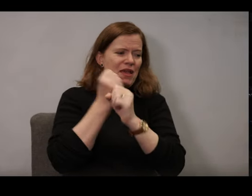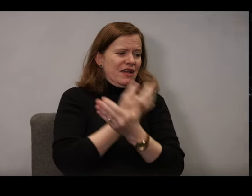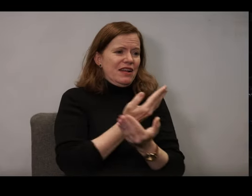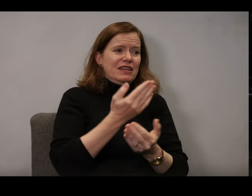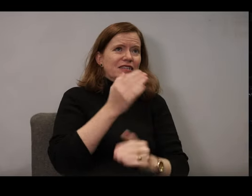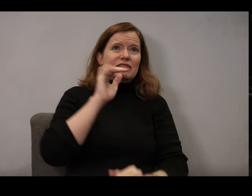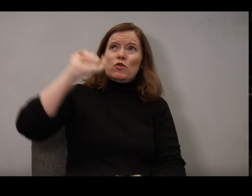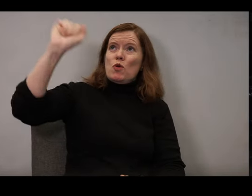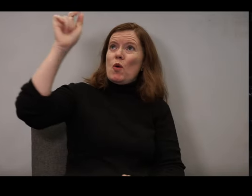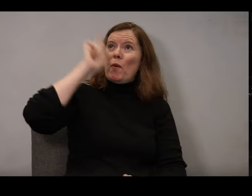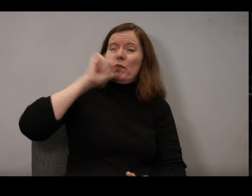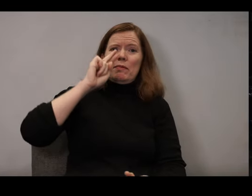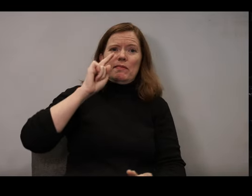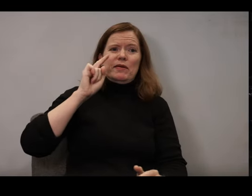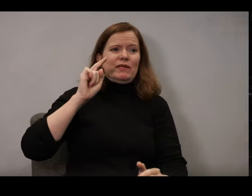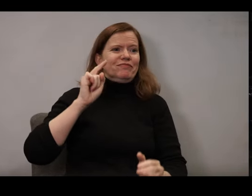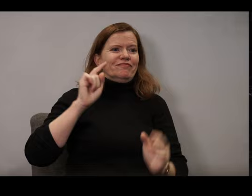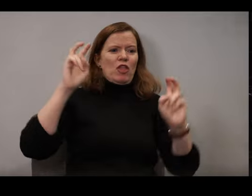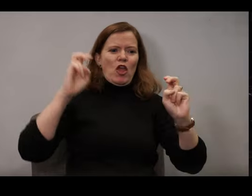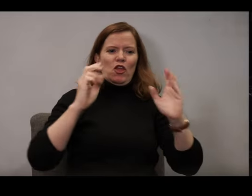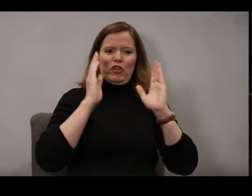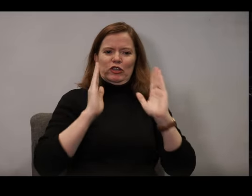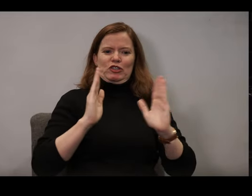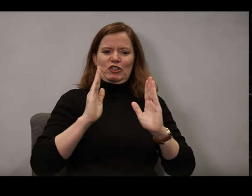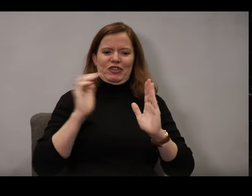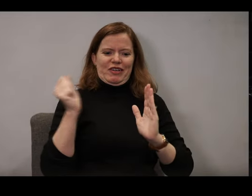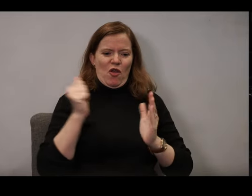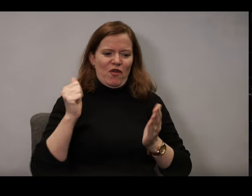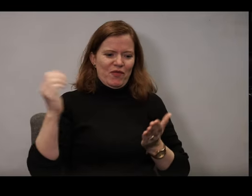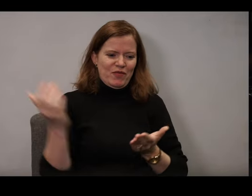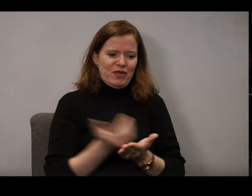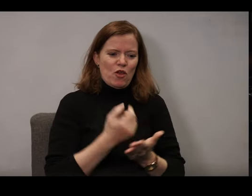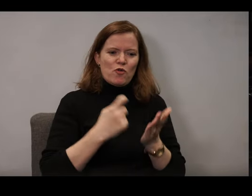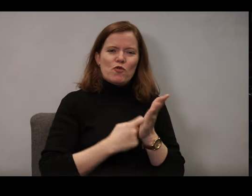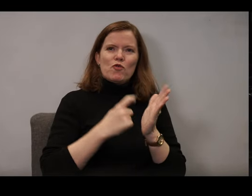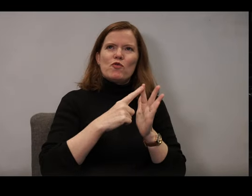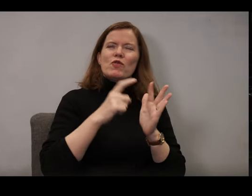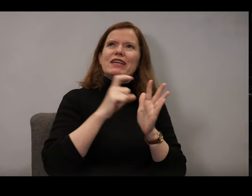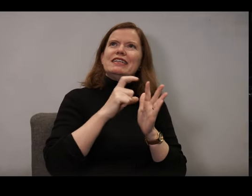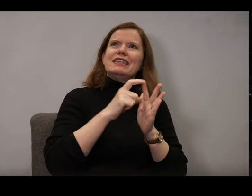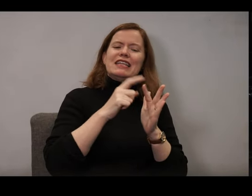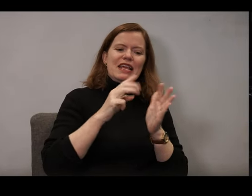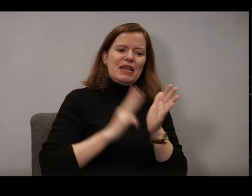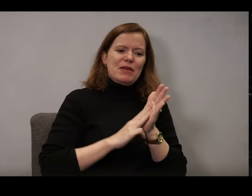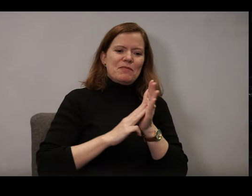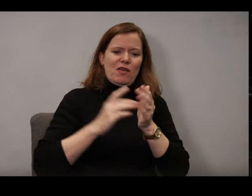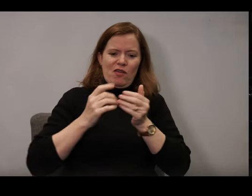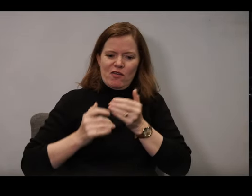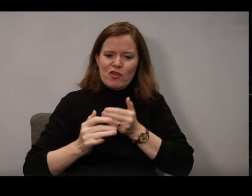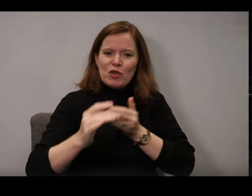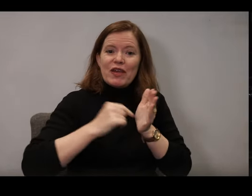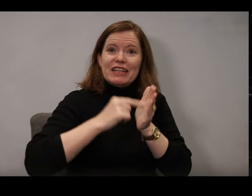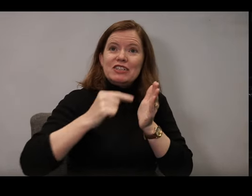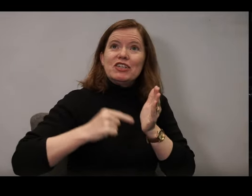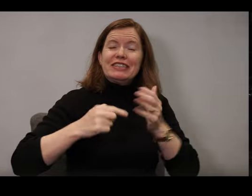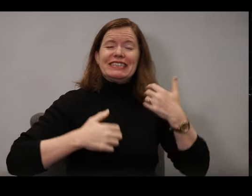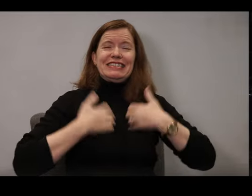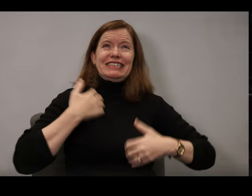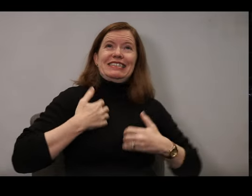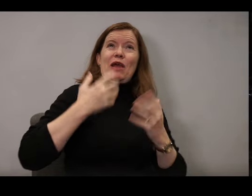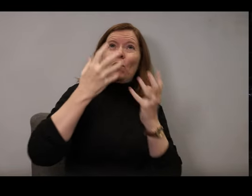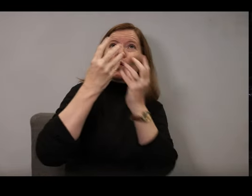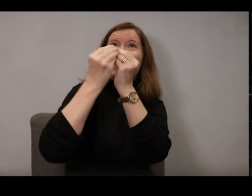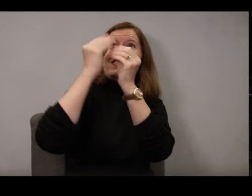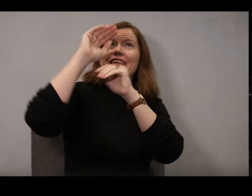our church that we are Church of the Redeemed. You've saved us. And we've got forever in eternity to look forward to with you. And you're with us